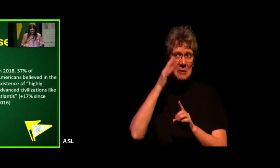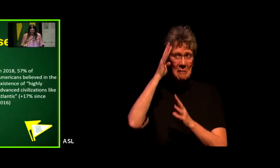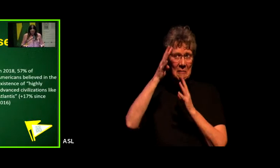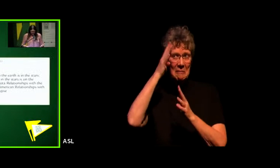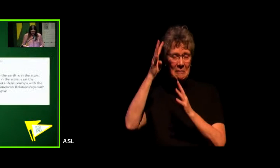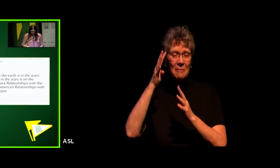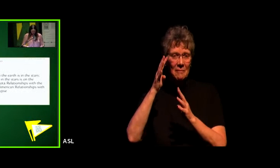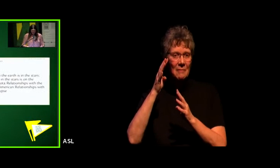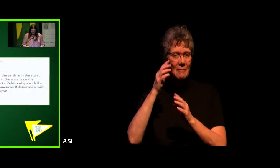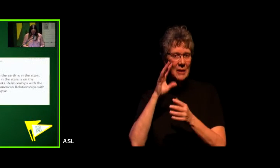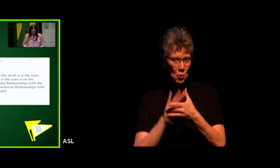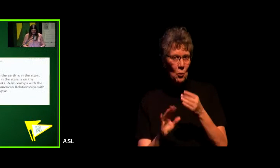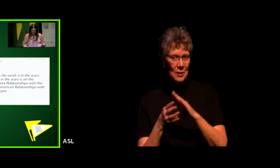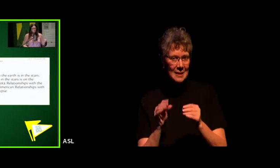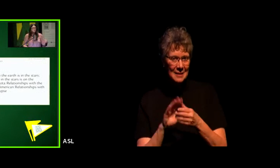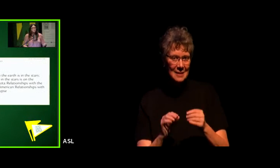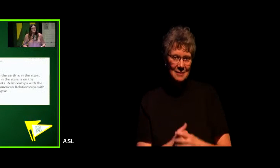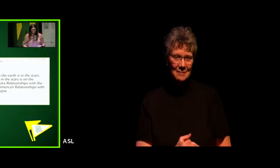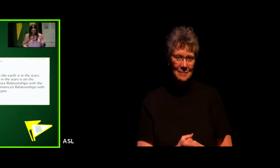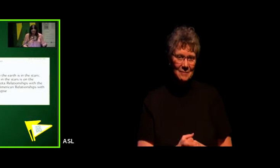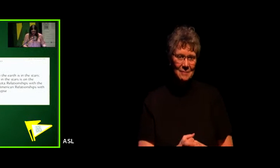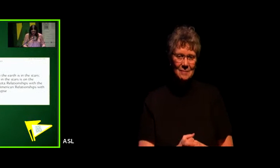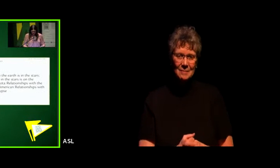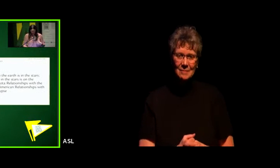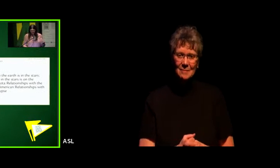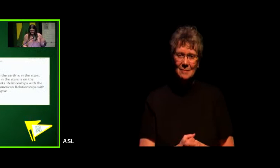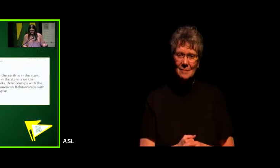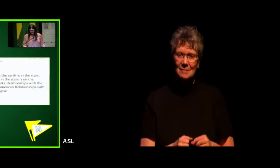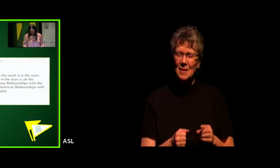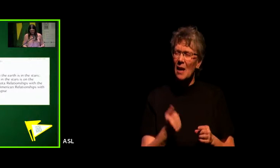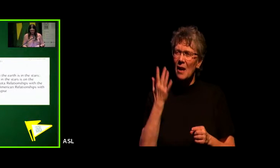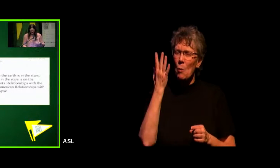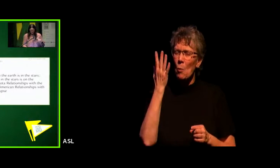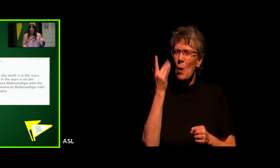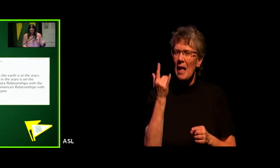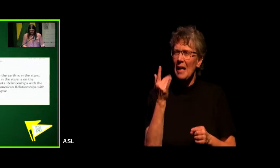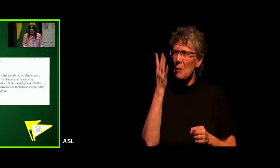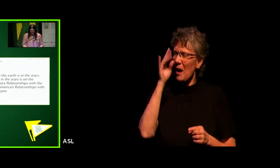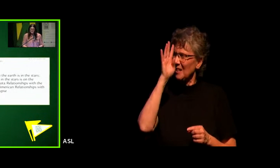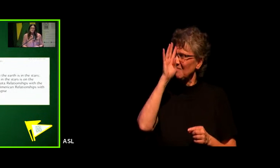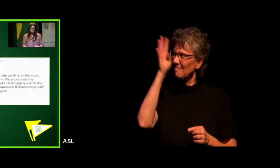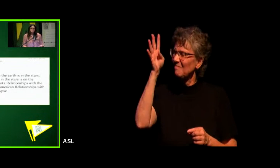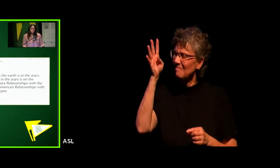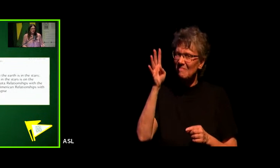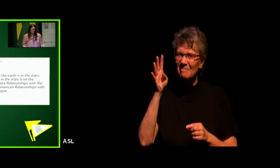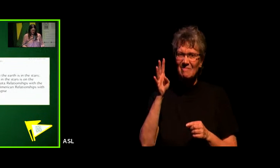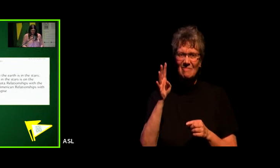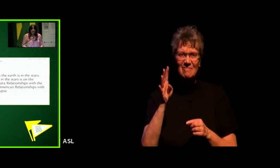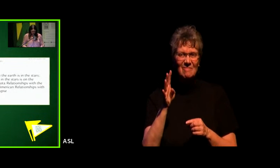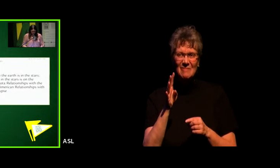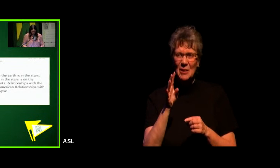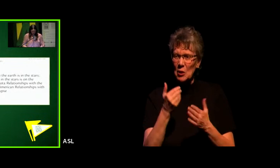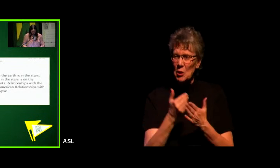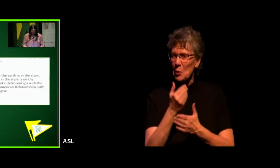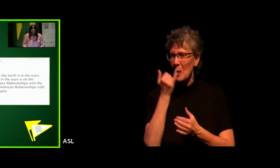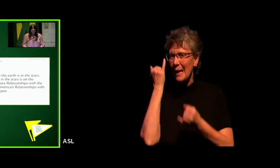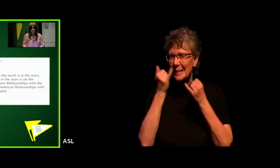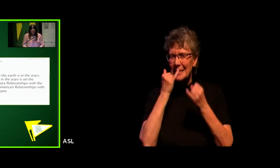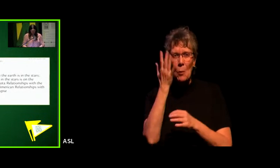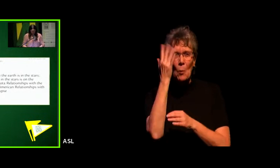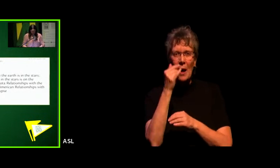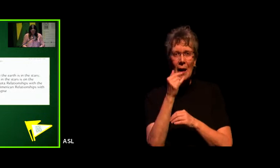Someone has to create the theories that people believe, but why? Why steal history? Why recontextualize it into a new narrative? This article